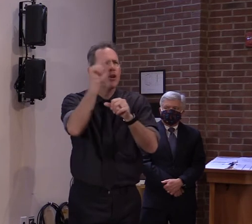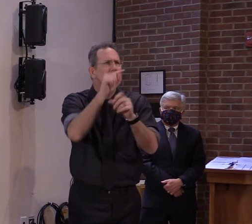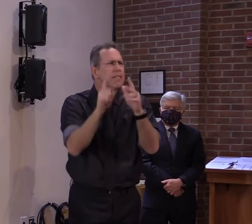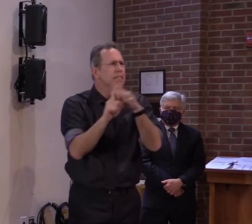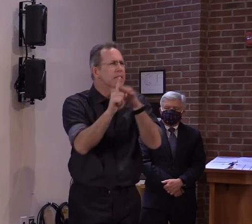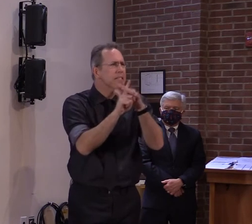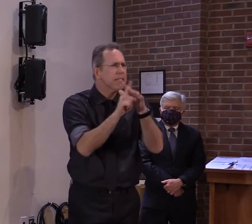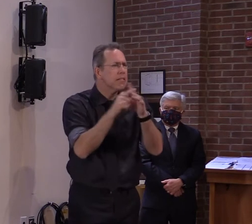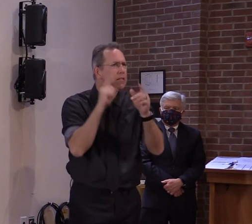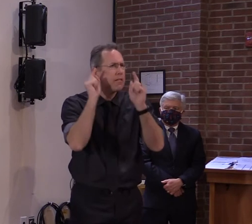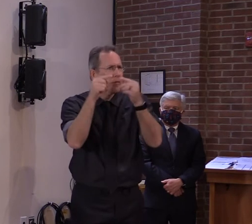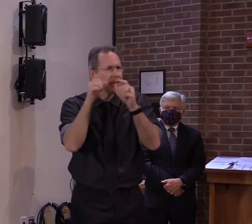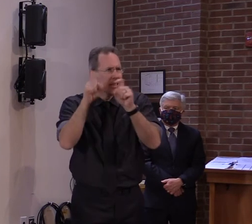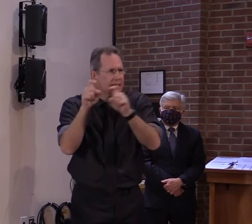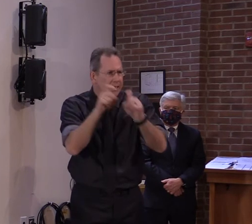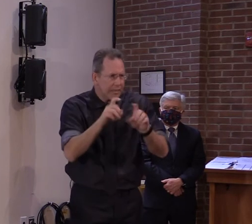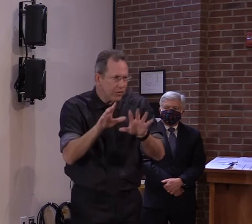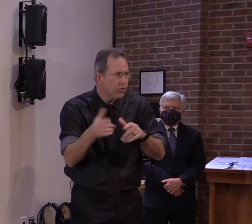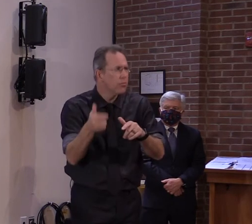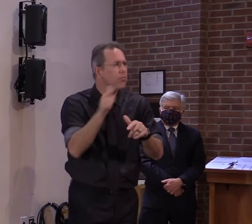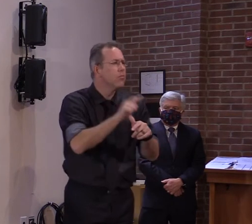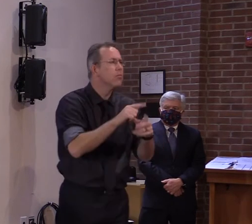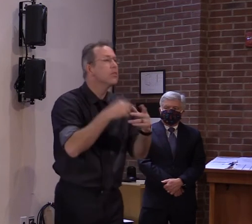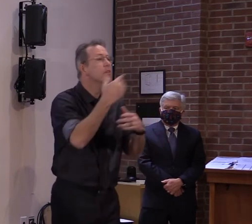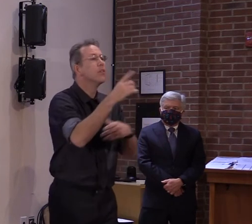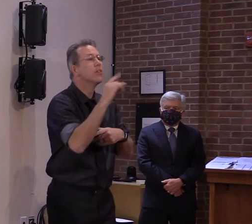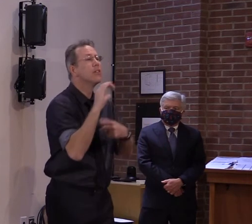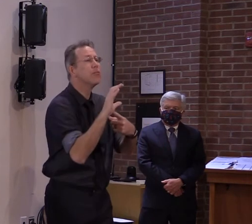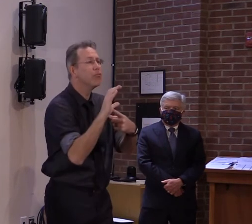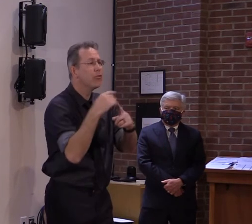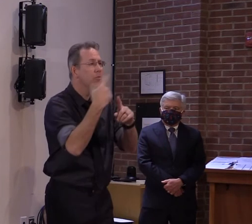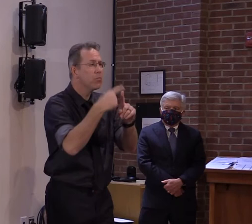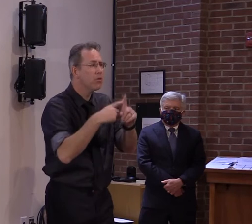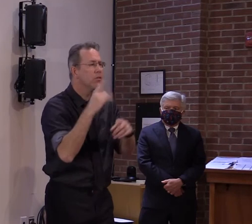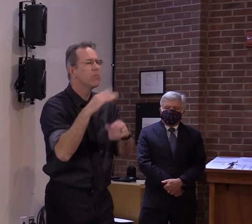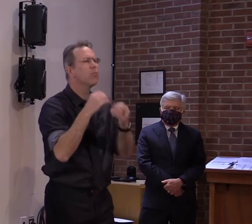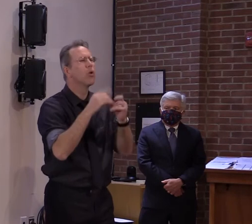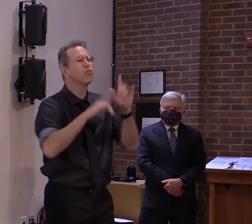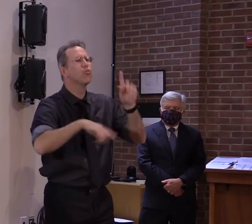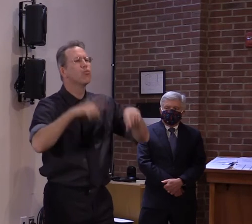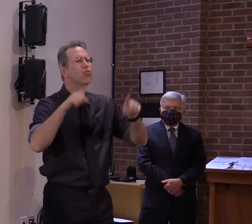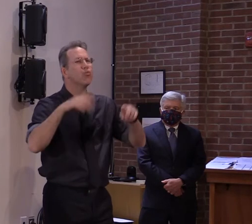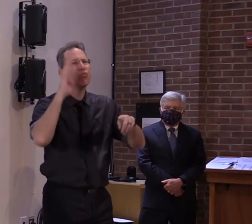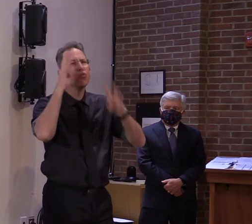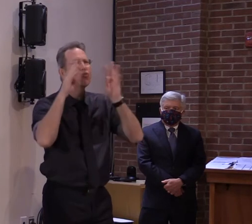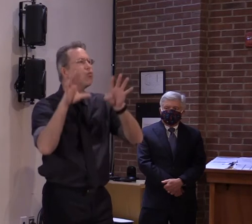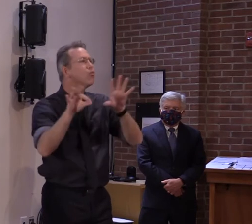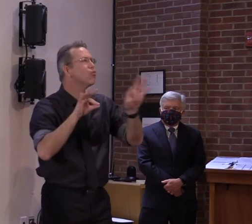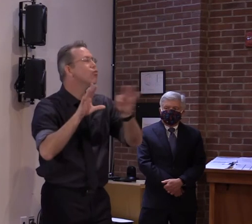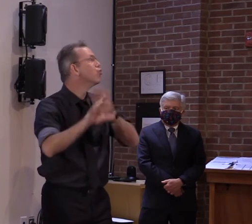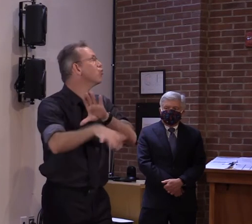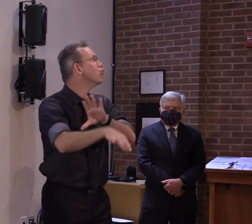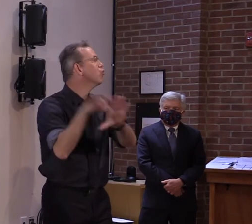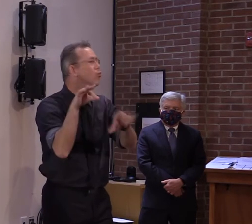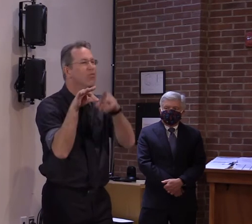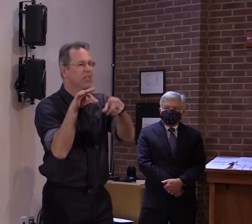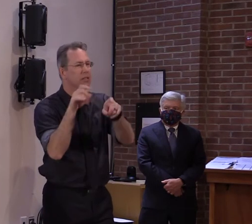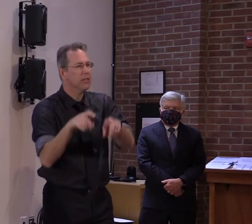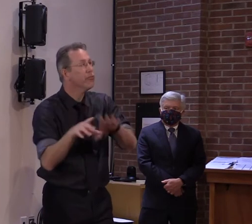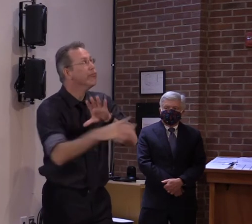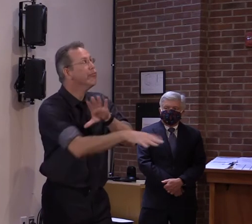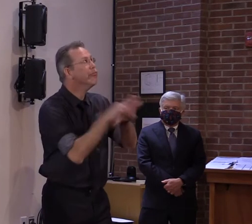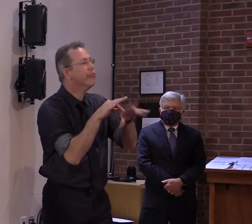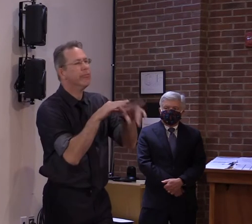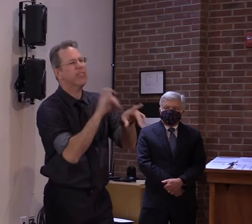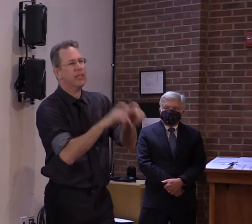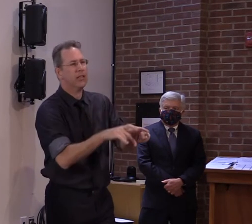have a representative sample, geographically speaking, for each week. So that's the plan right now. It's as far as we've planned out through the month of December, but